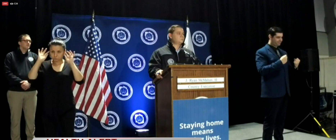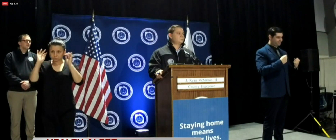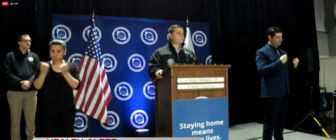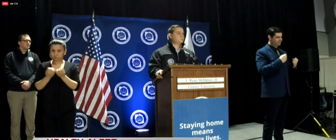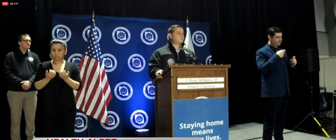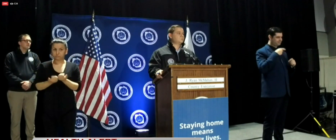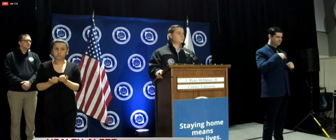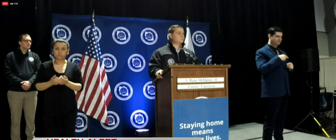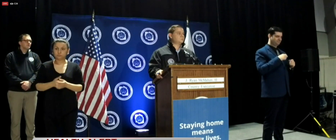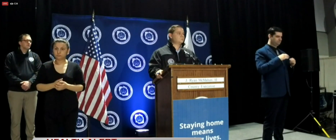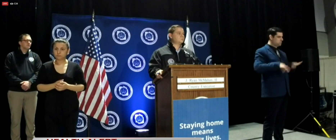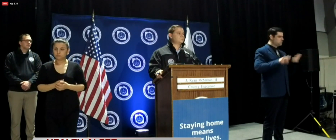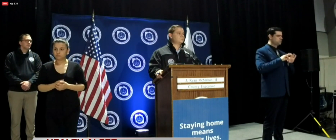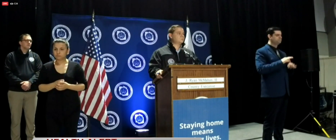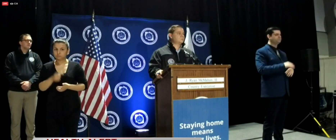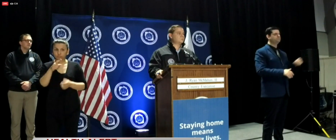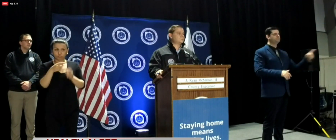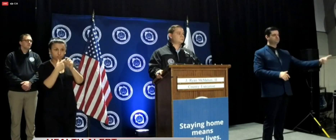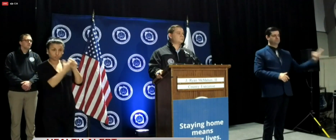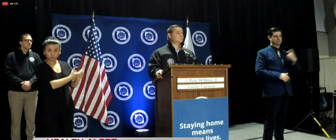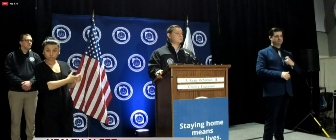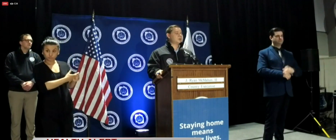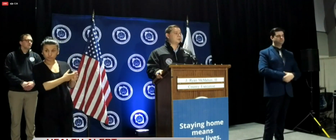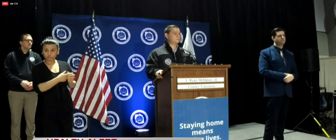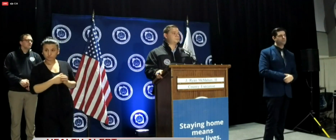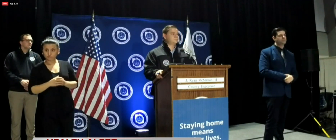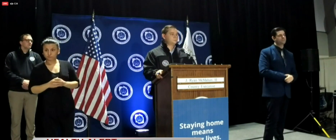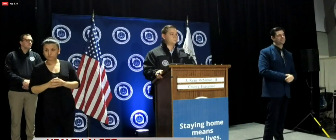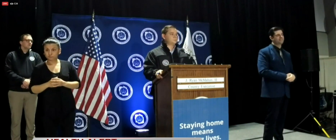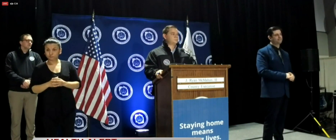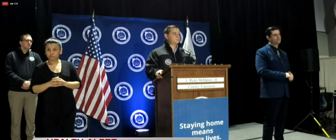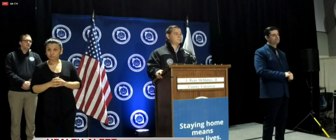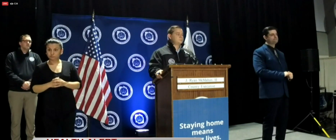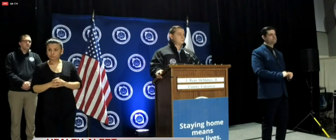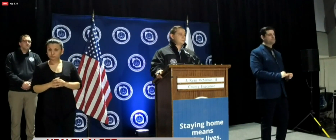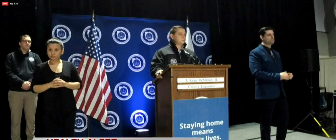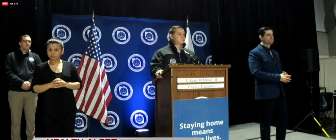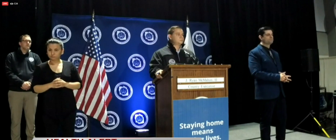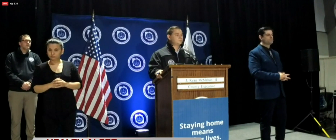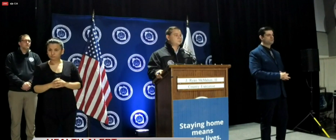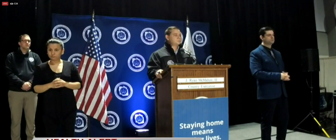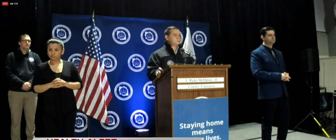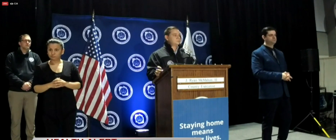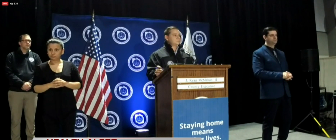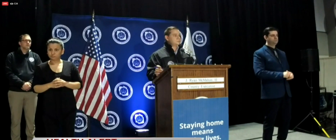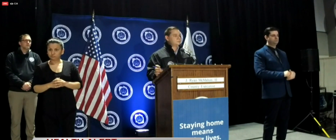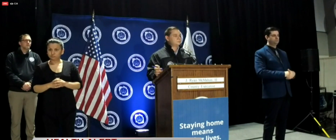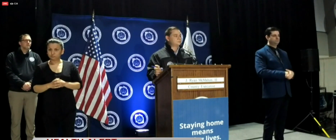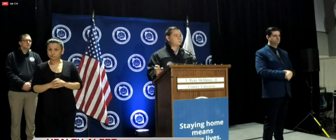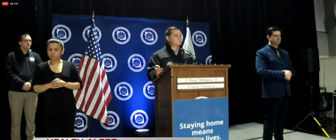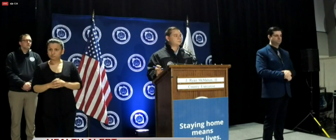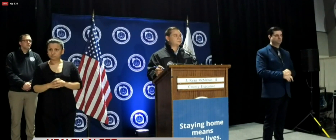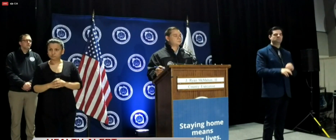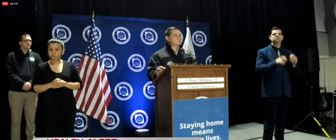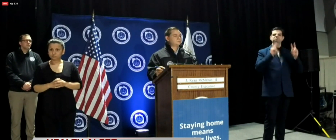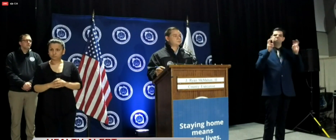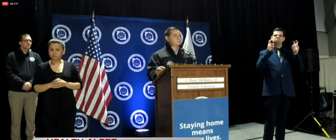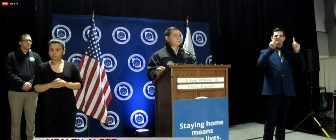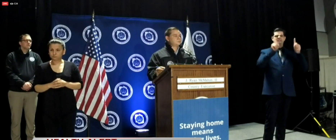point of testing in real time? Yeah. How close are we to that, and what kind of capacity